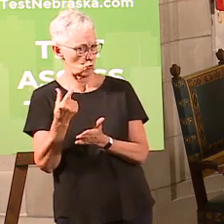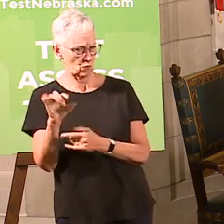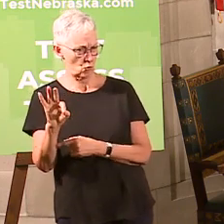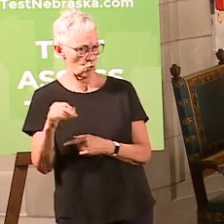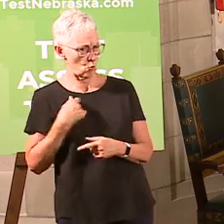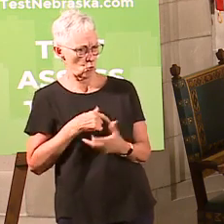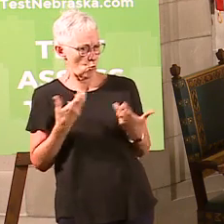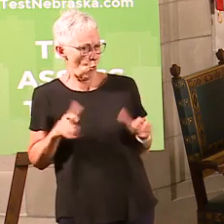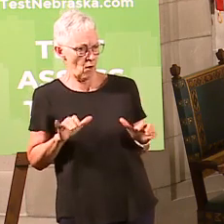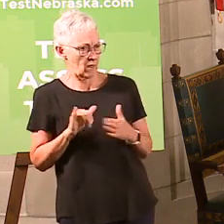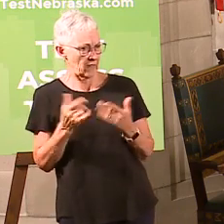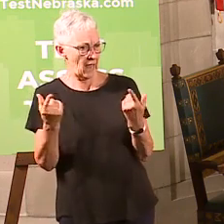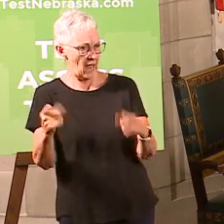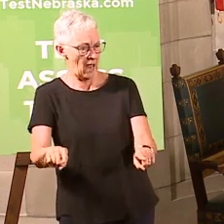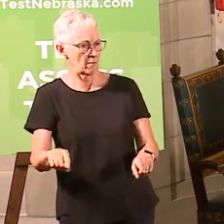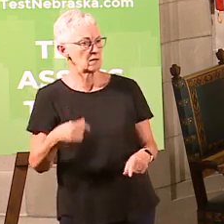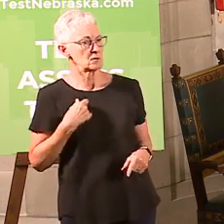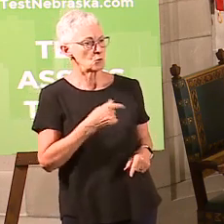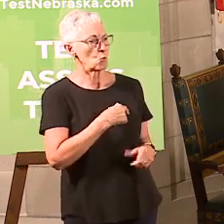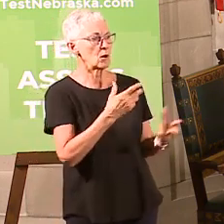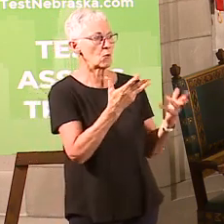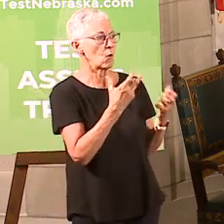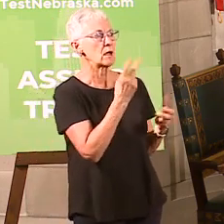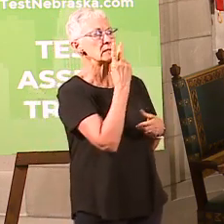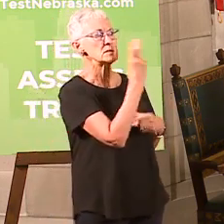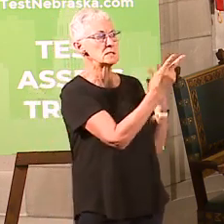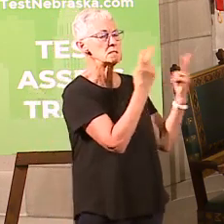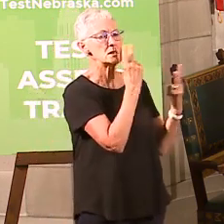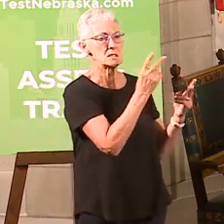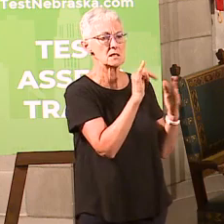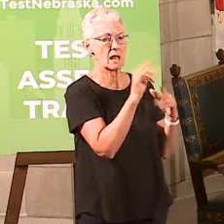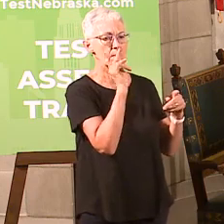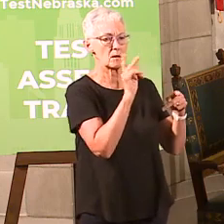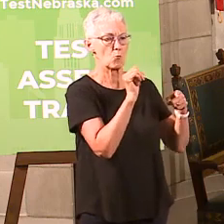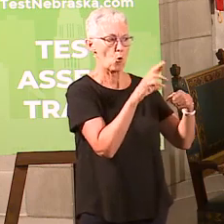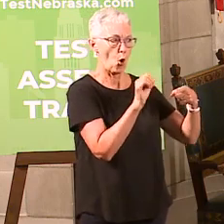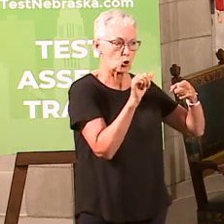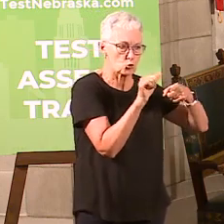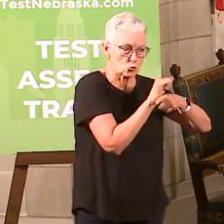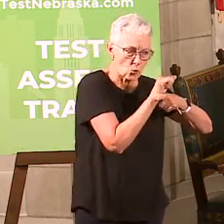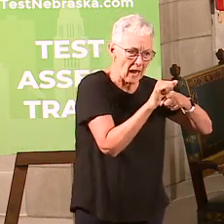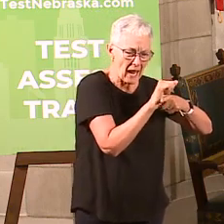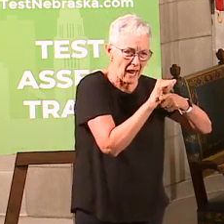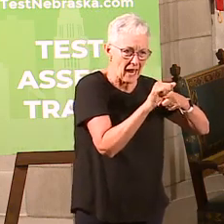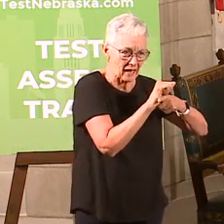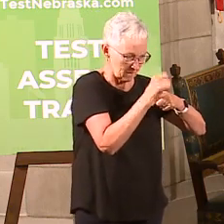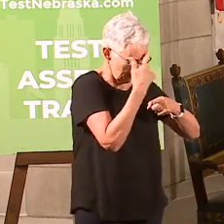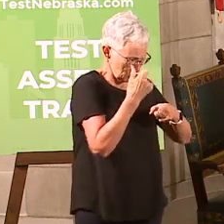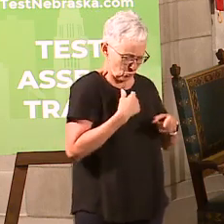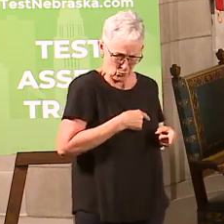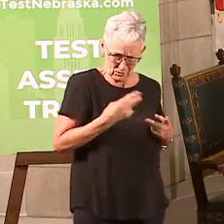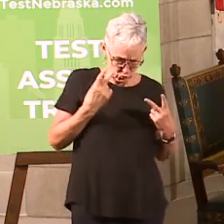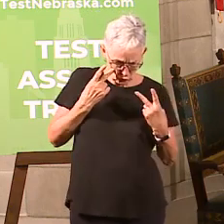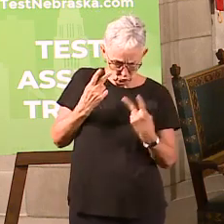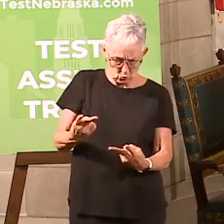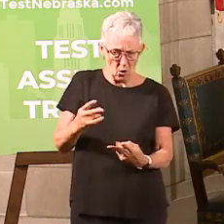outside their training. And in this case, we saw the horrible video where George Floyd was killed right there on cell phone